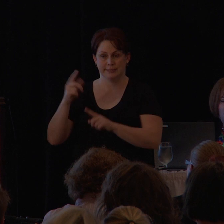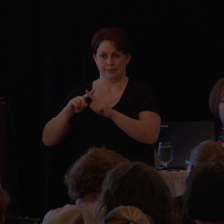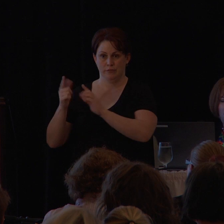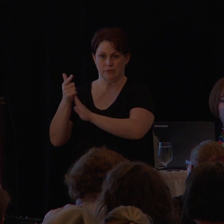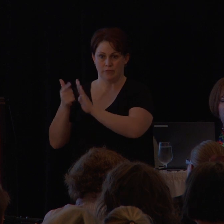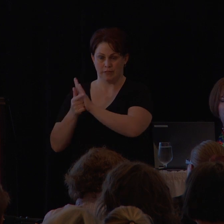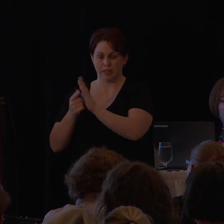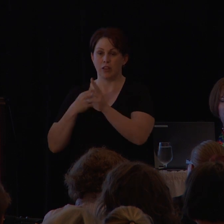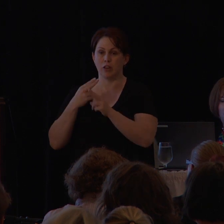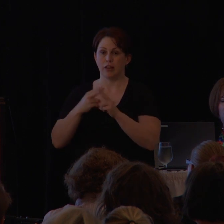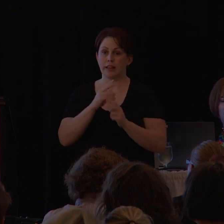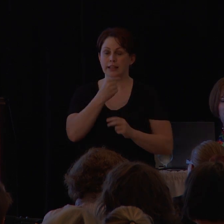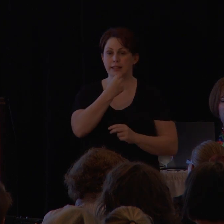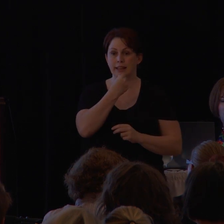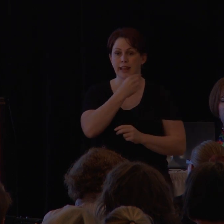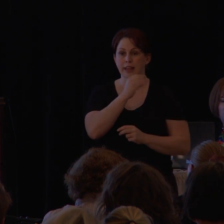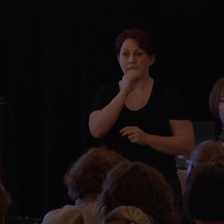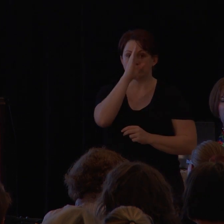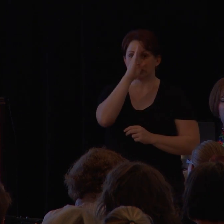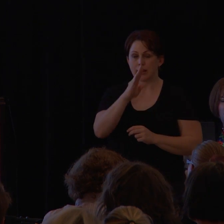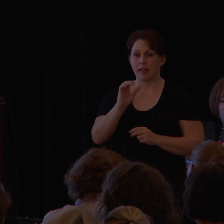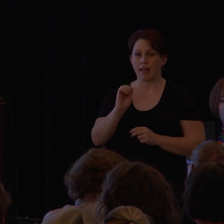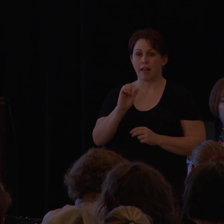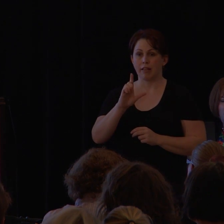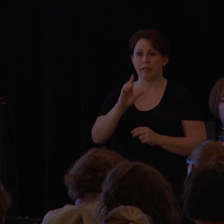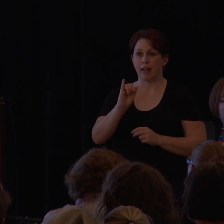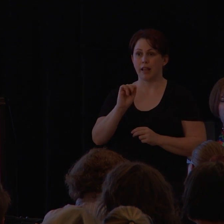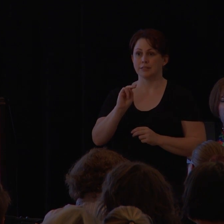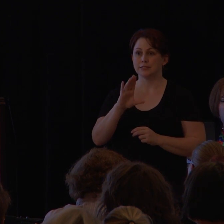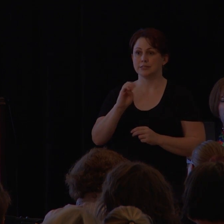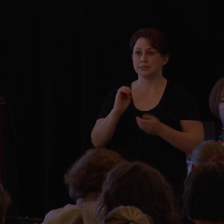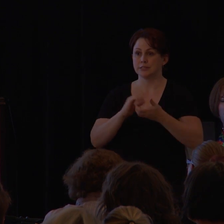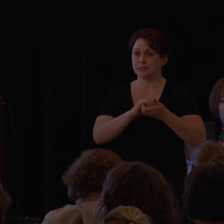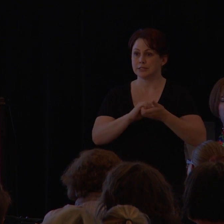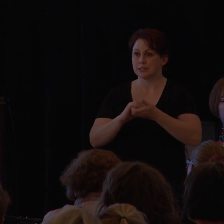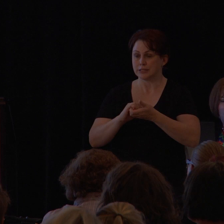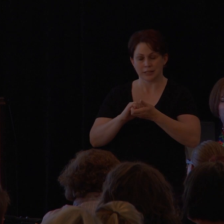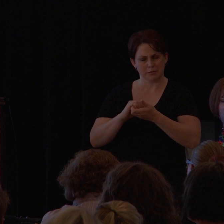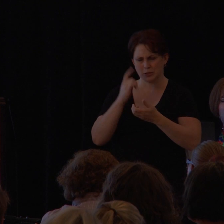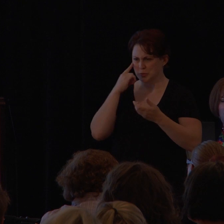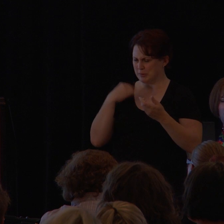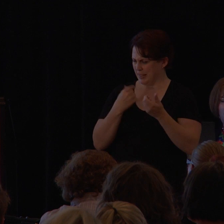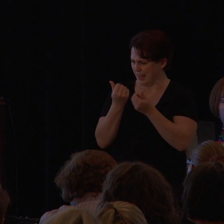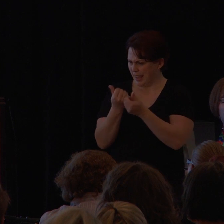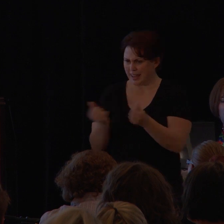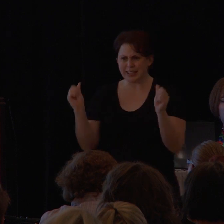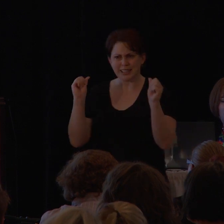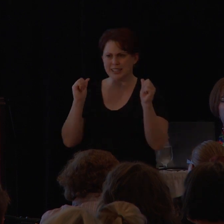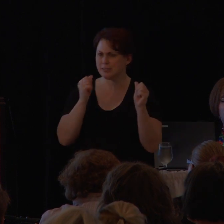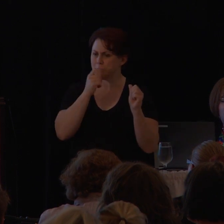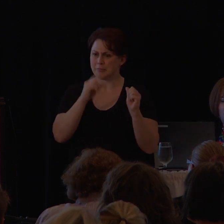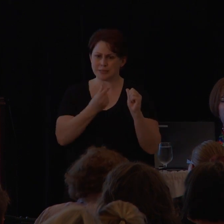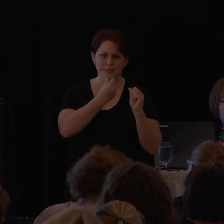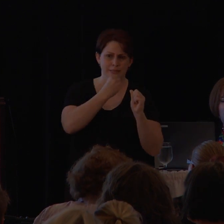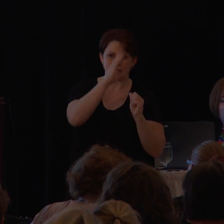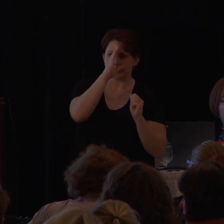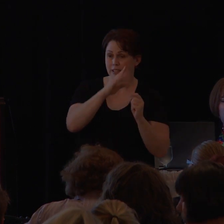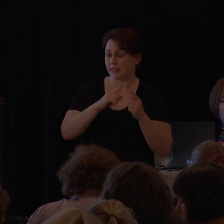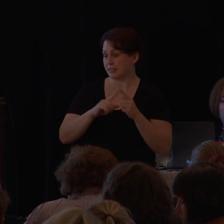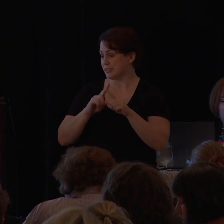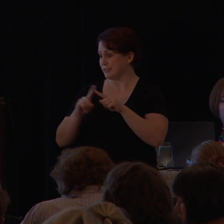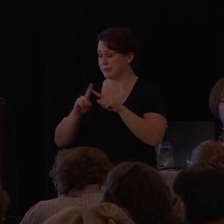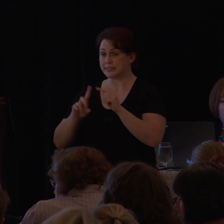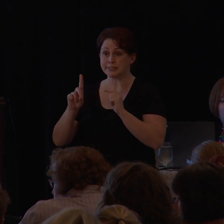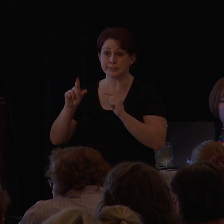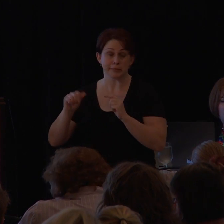is gay-straight alliances. And that's one part, but I think it's broader than that. Any support group, whether it's an abilities group, whether it's